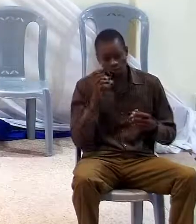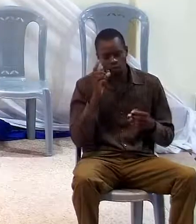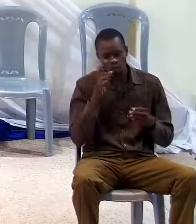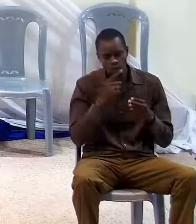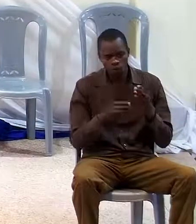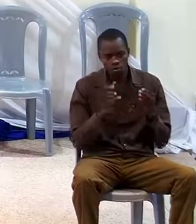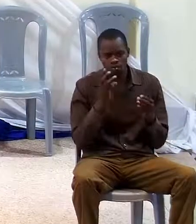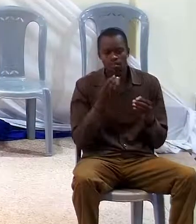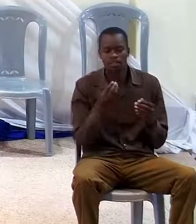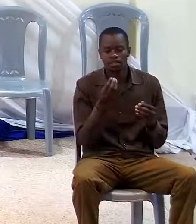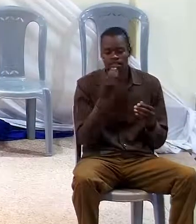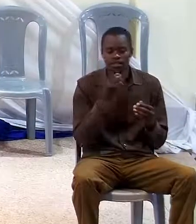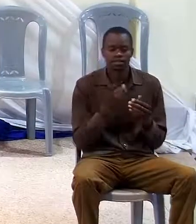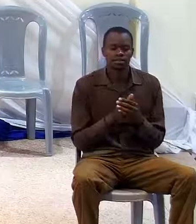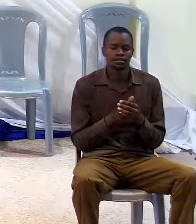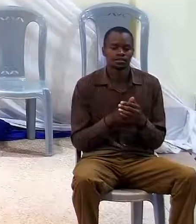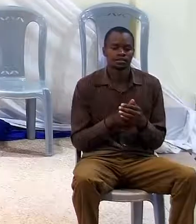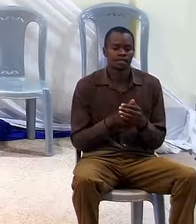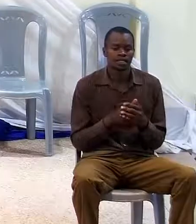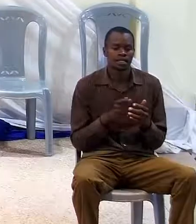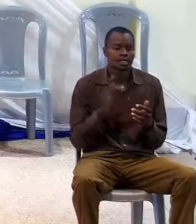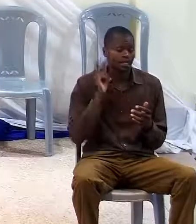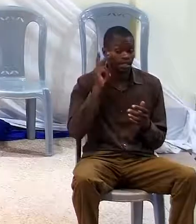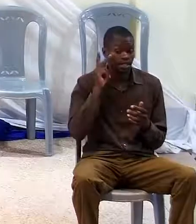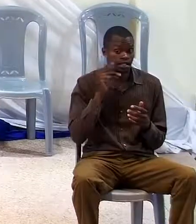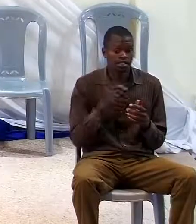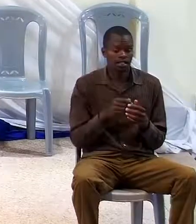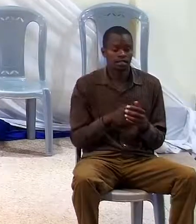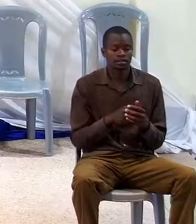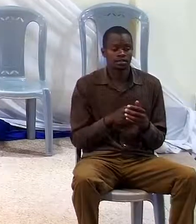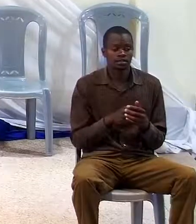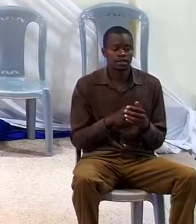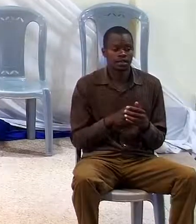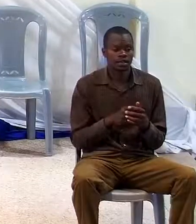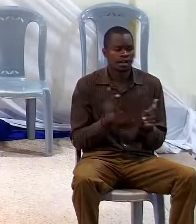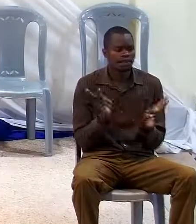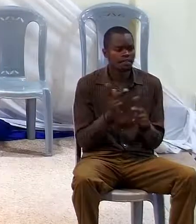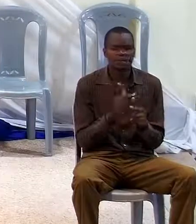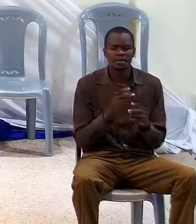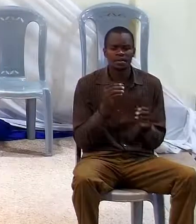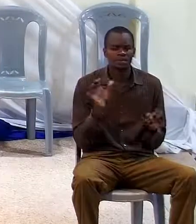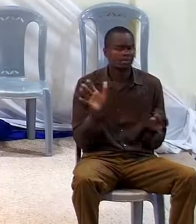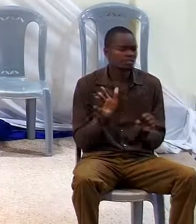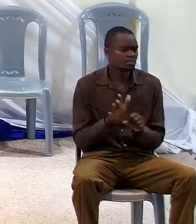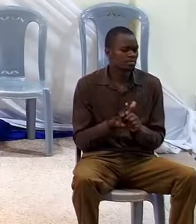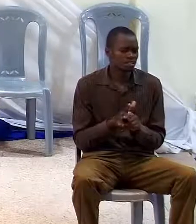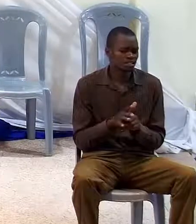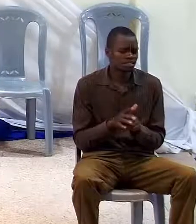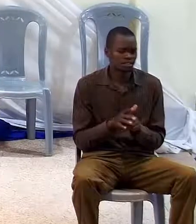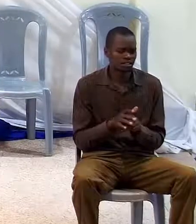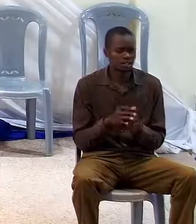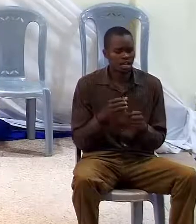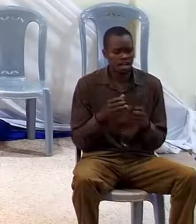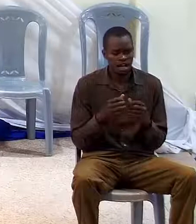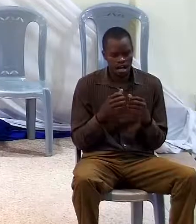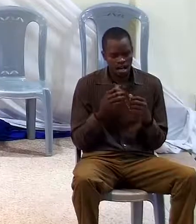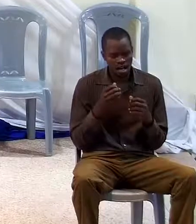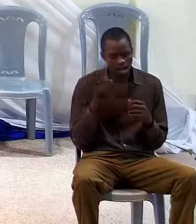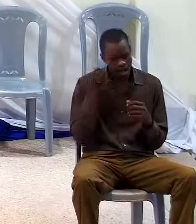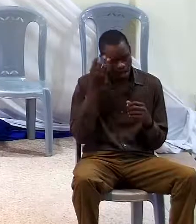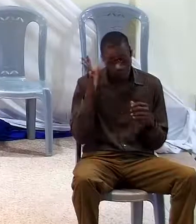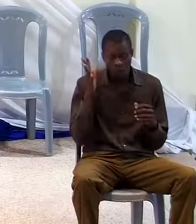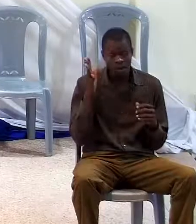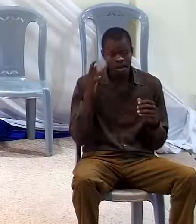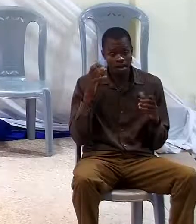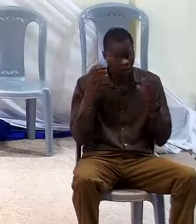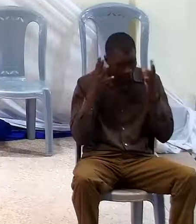Kenyans really are very much conscious. They are very much conscious of what they eat. They are very much conscious of their weight,